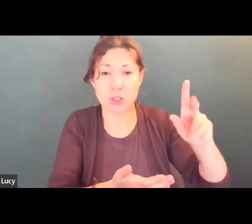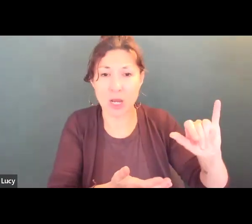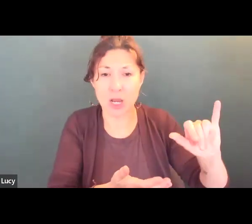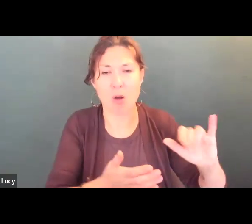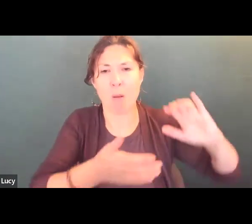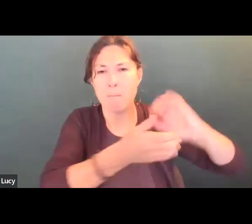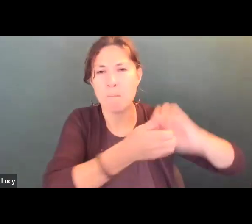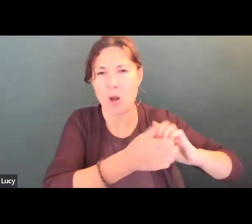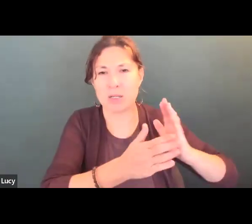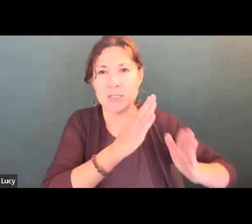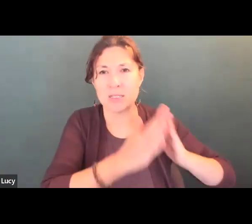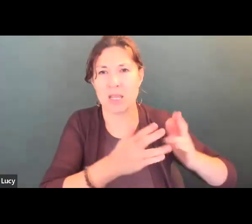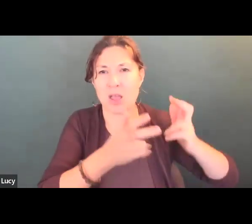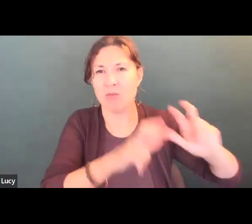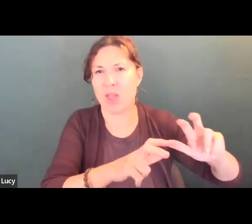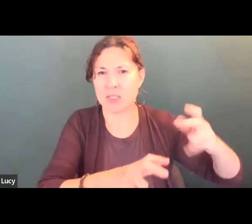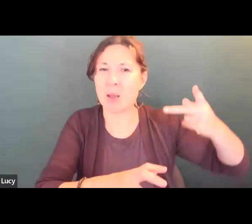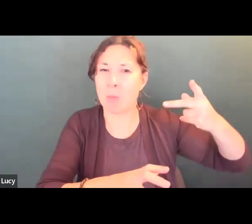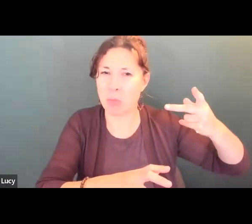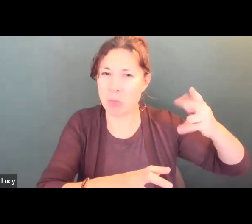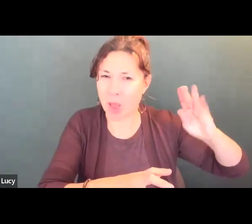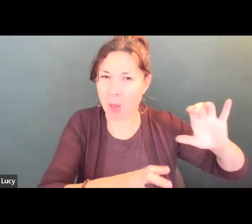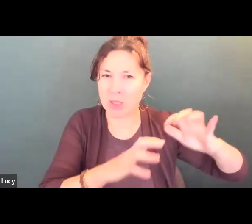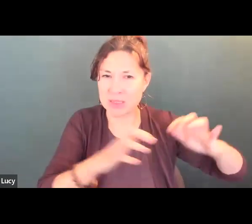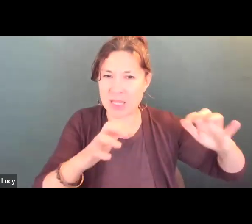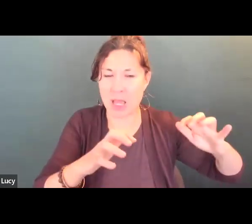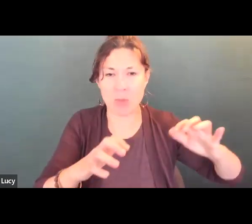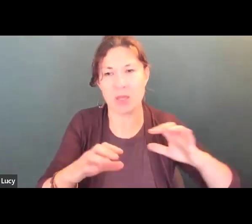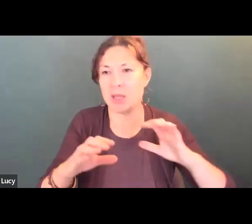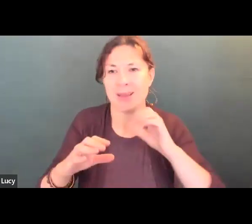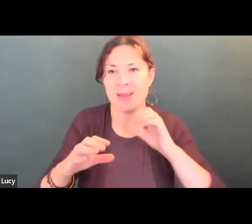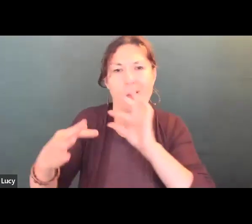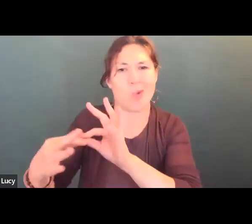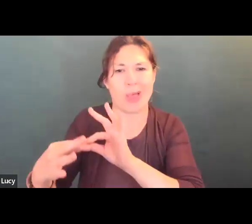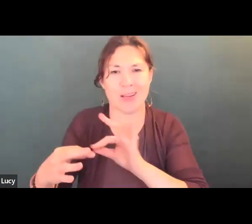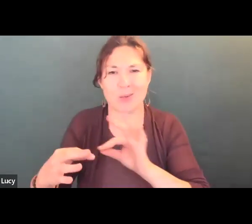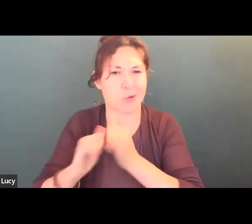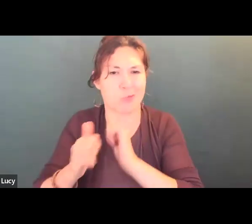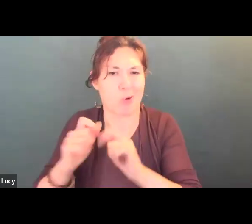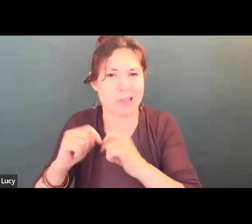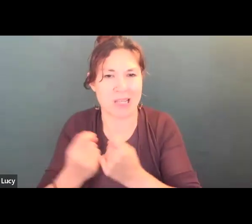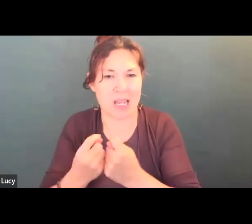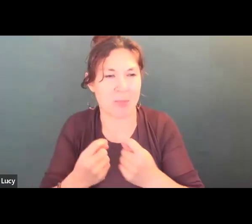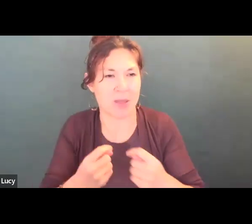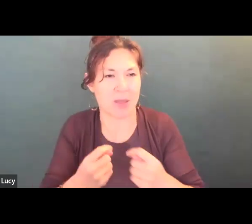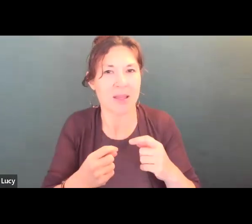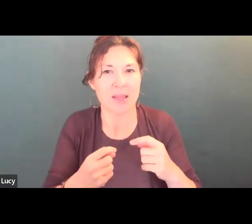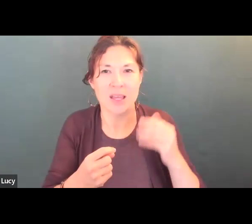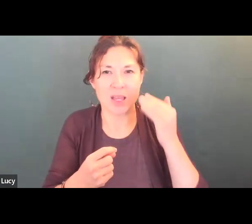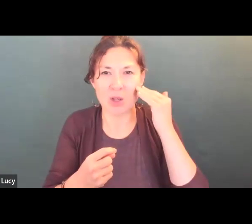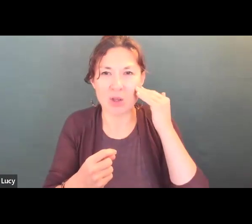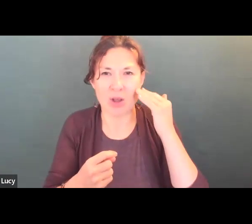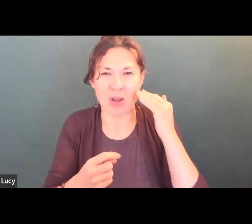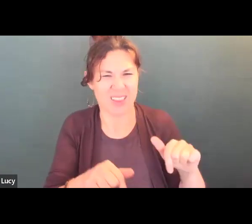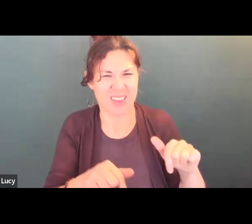in a public station. 30 seconds. Stadium with no strings attached. It's not about helping kids, it's about making a profit. A public